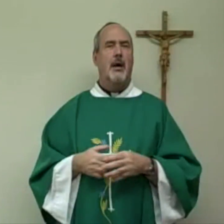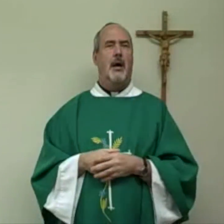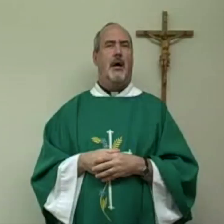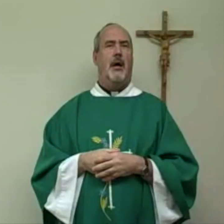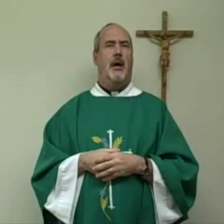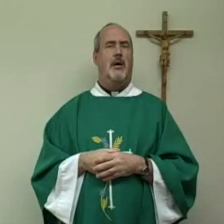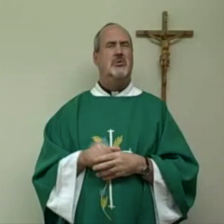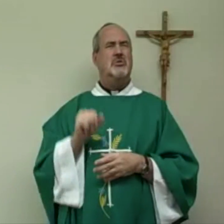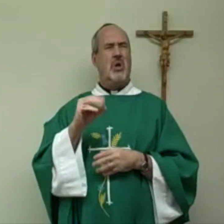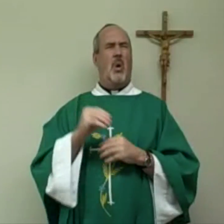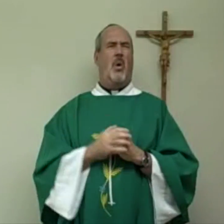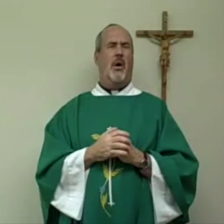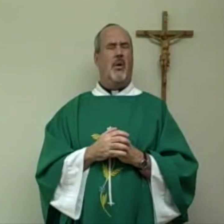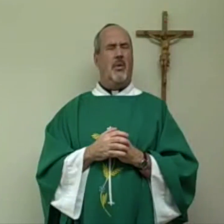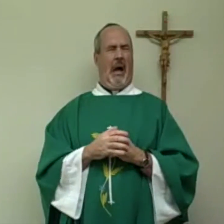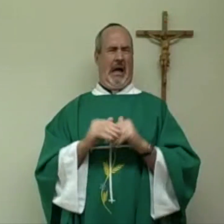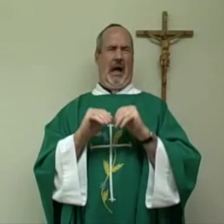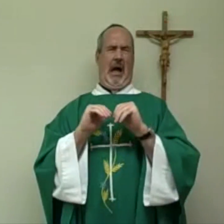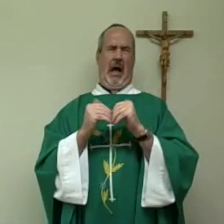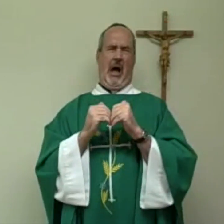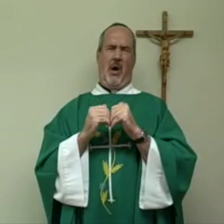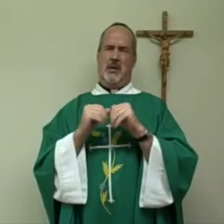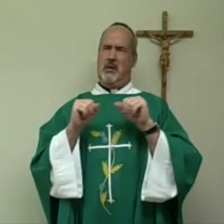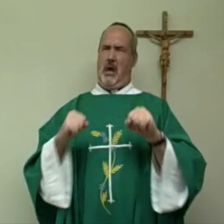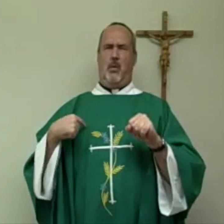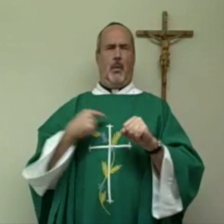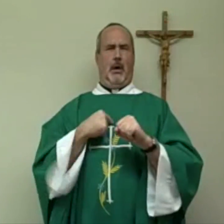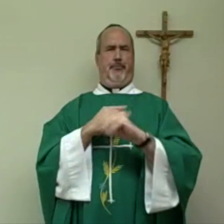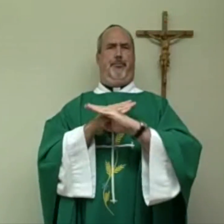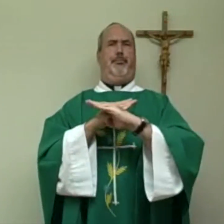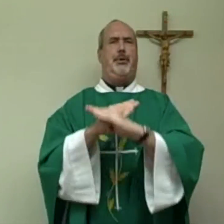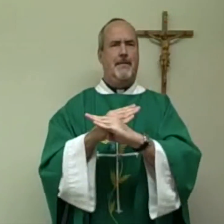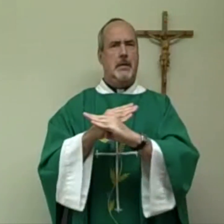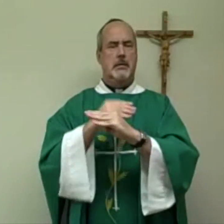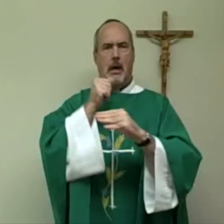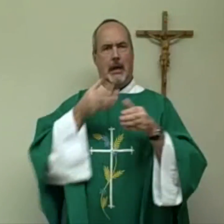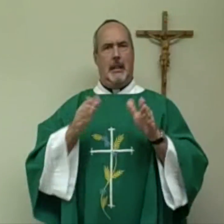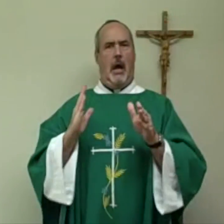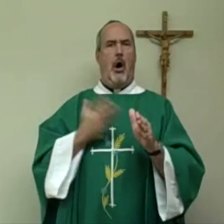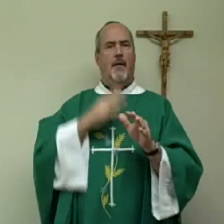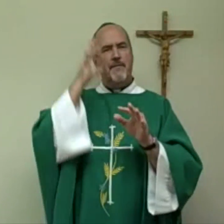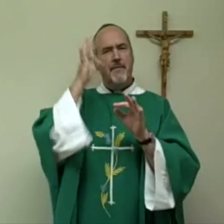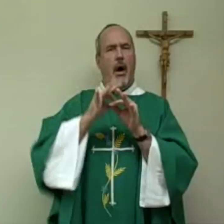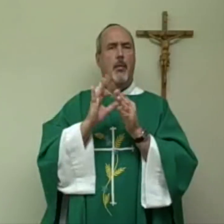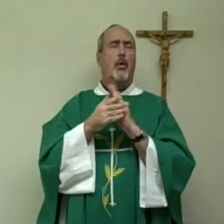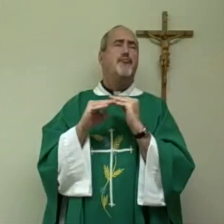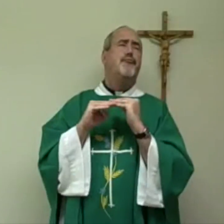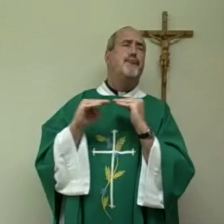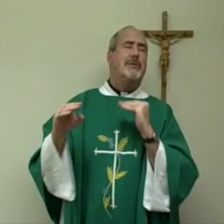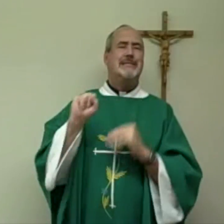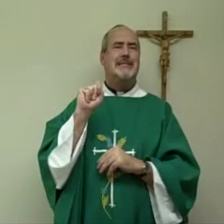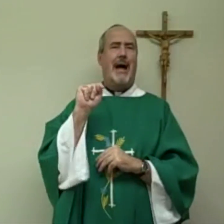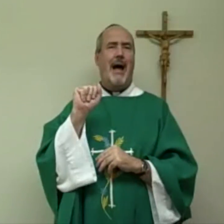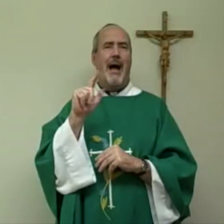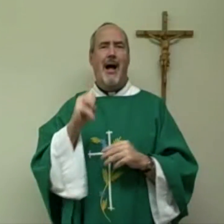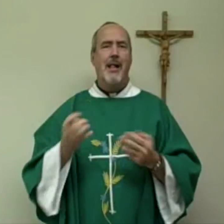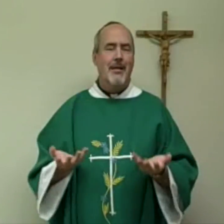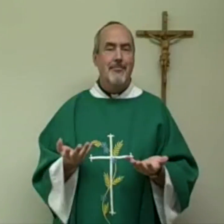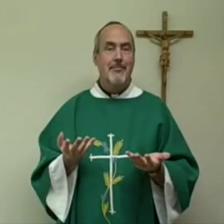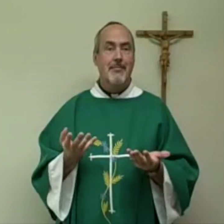be. Thus, we stagnate. So how can we prevent ourselves from letting our